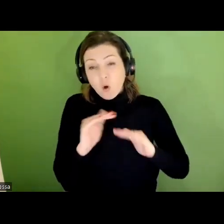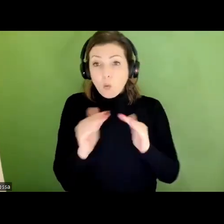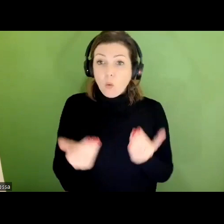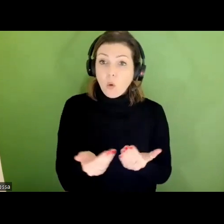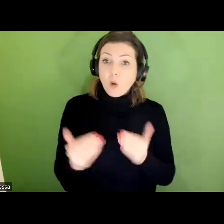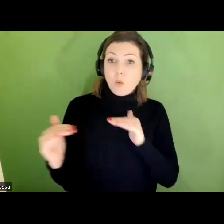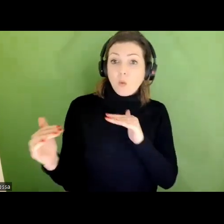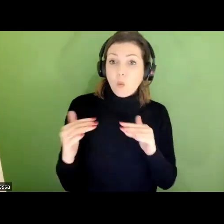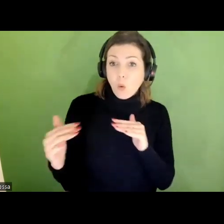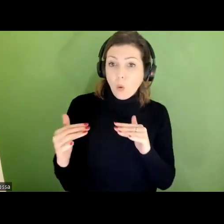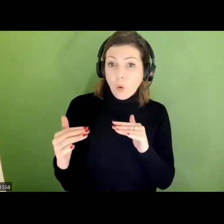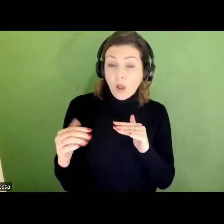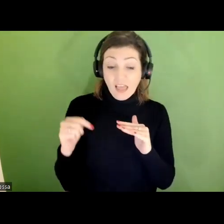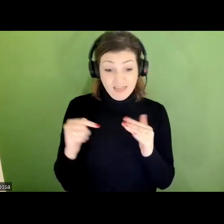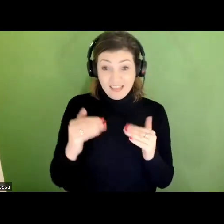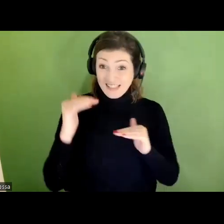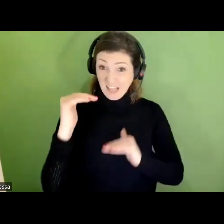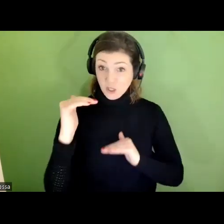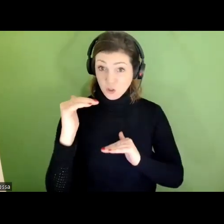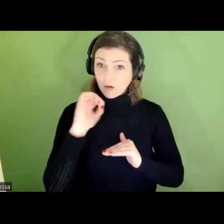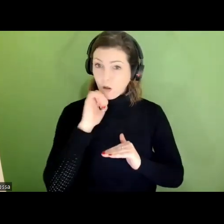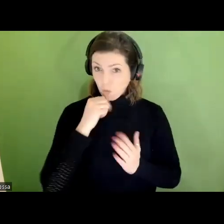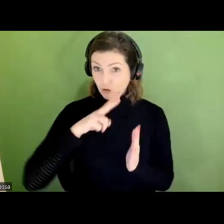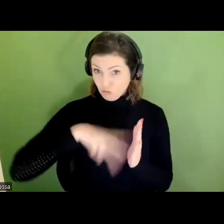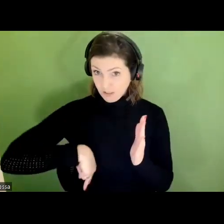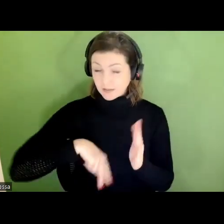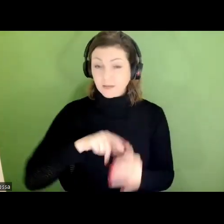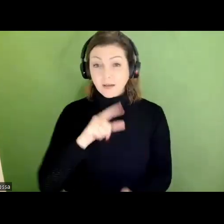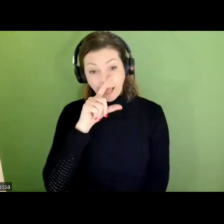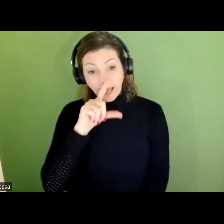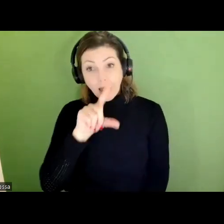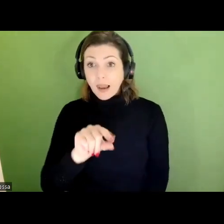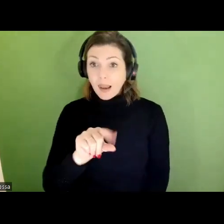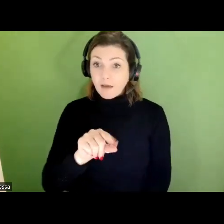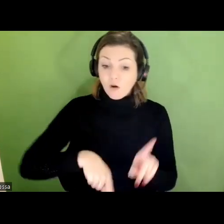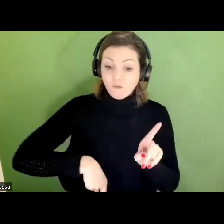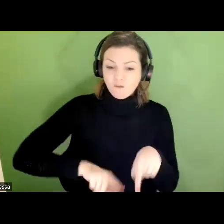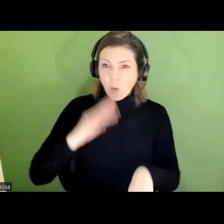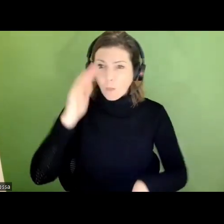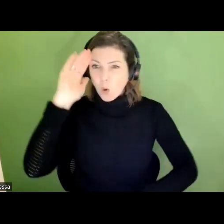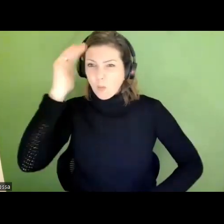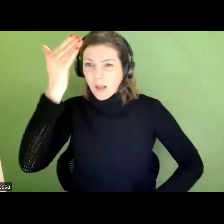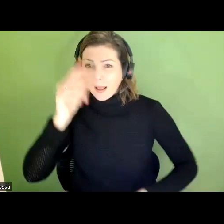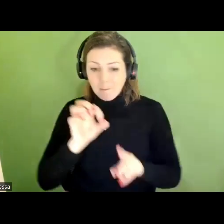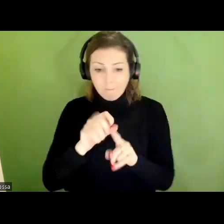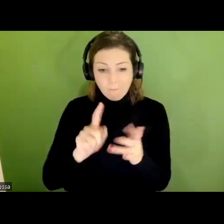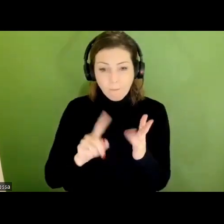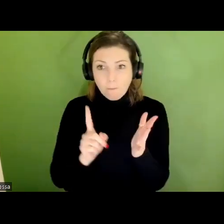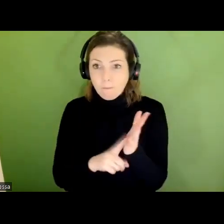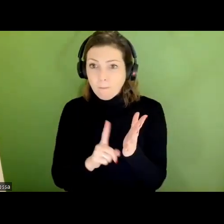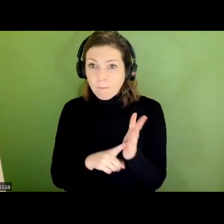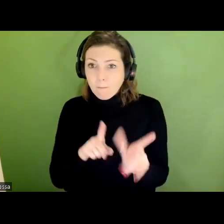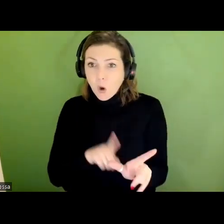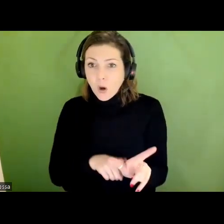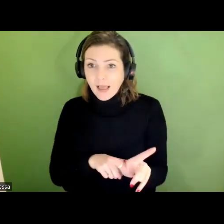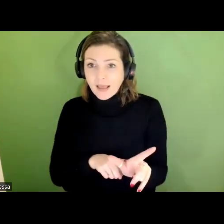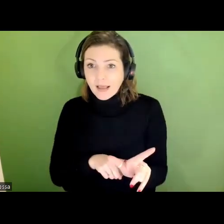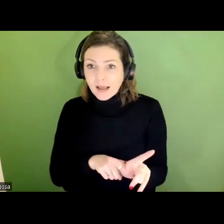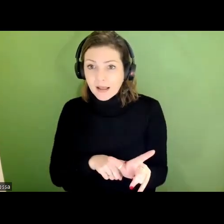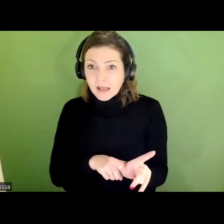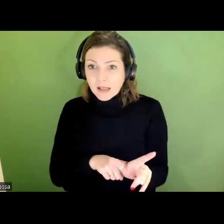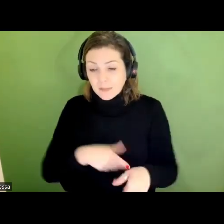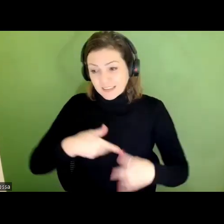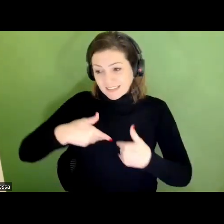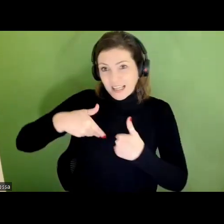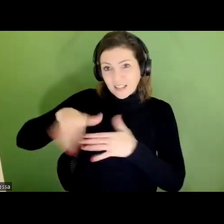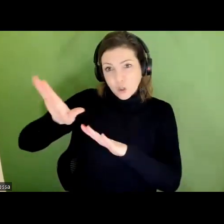In the section that we're going to hear, 11-year-old football-mad Polly has reluctantly been sent out